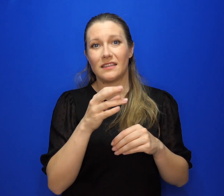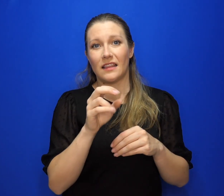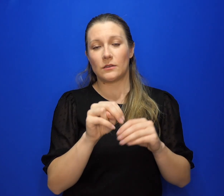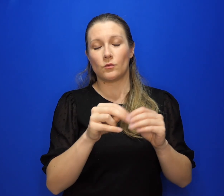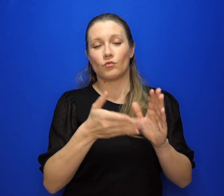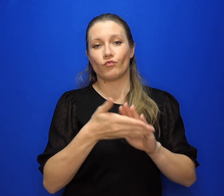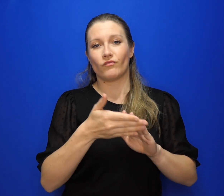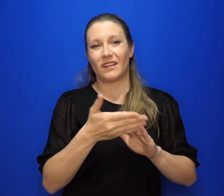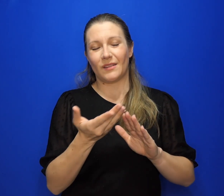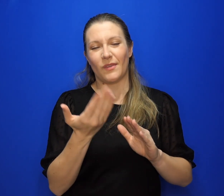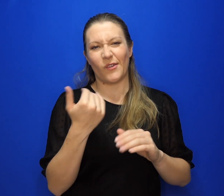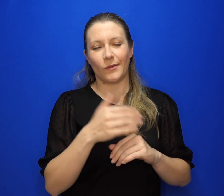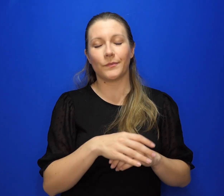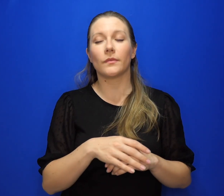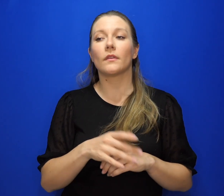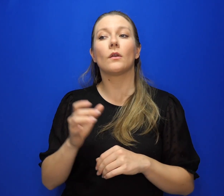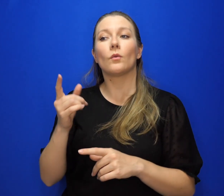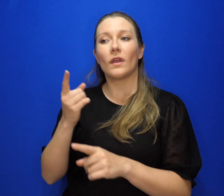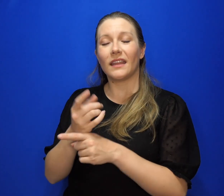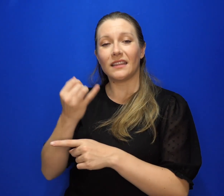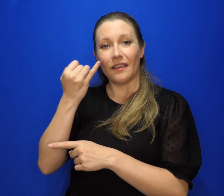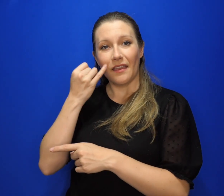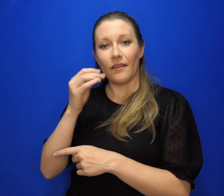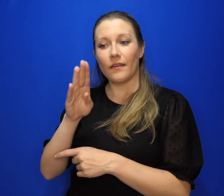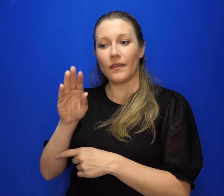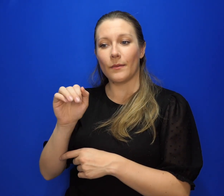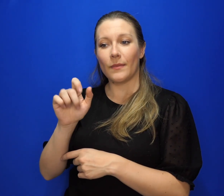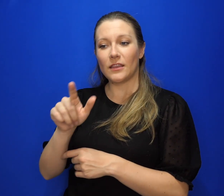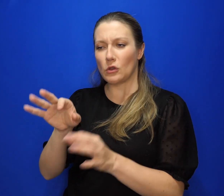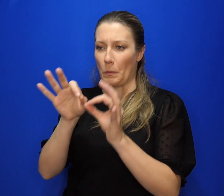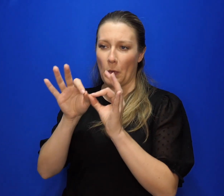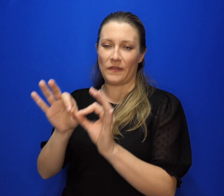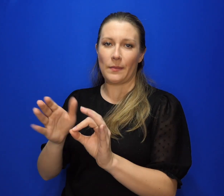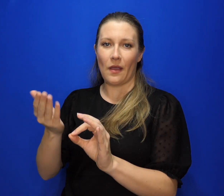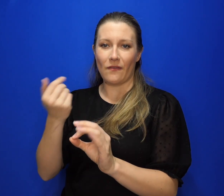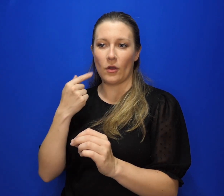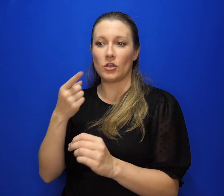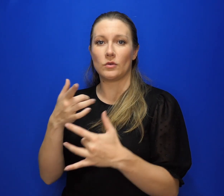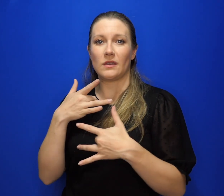have. Right. So if your basal's dialed in perfectly and you're 1 unit an hour,